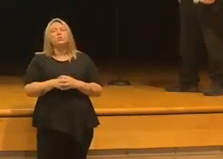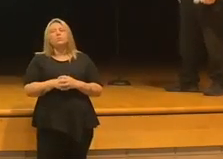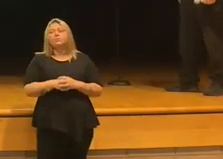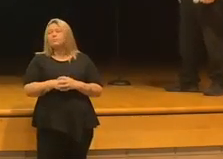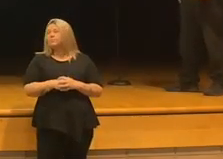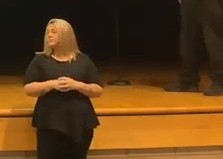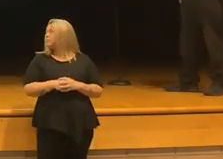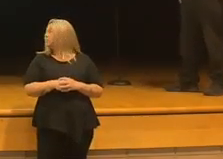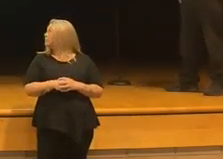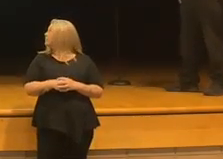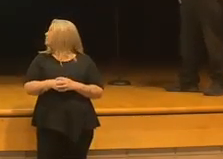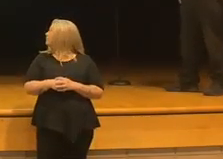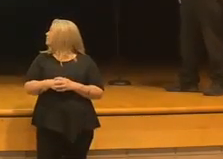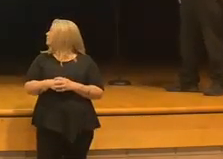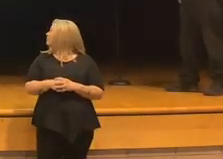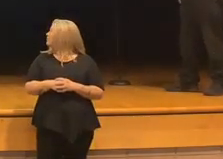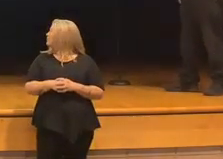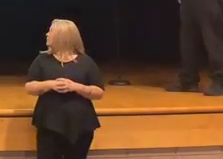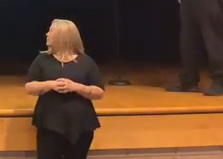next.